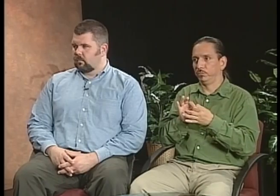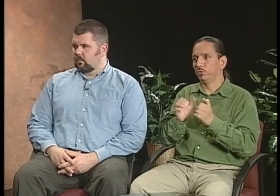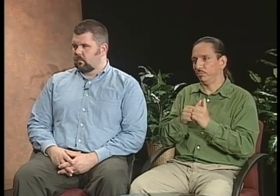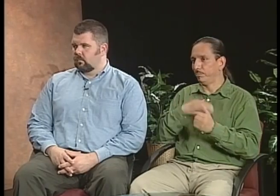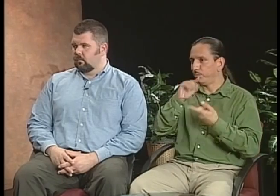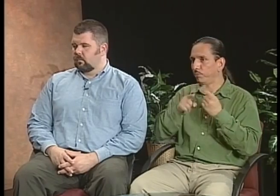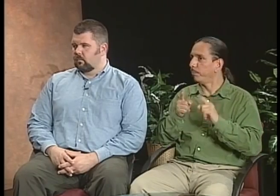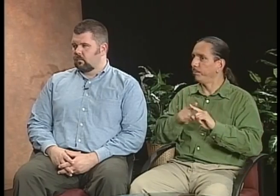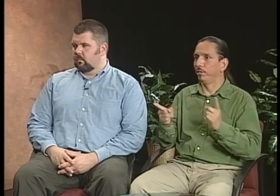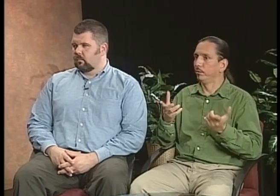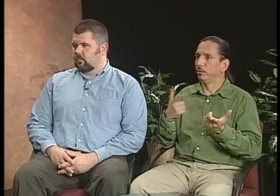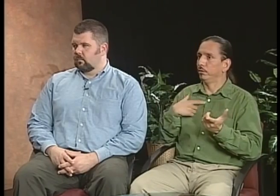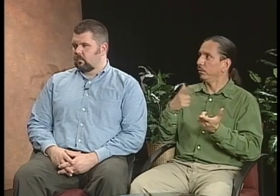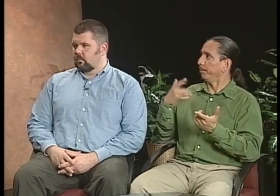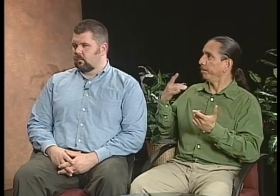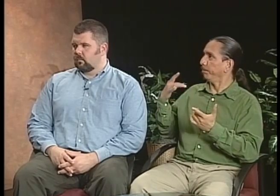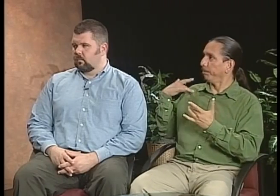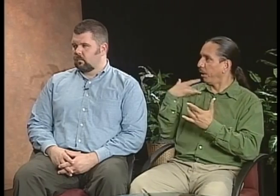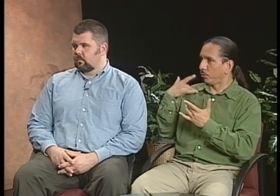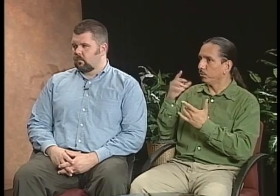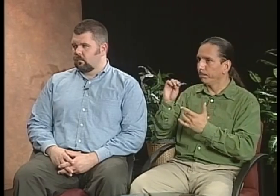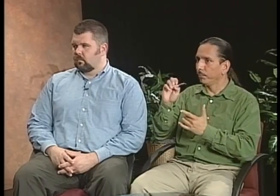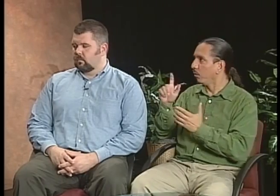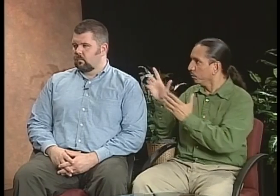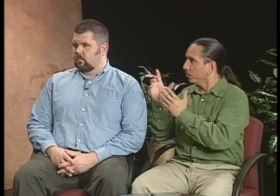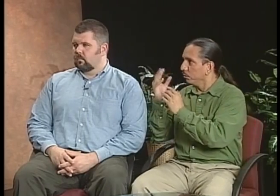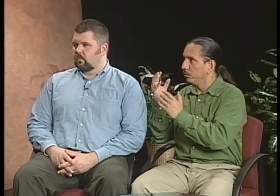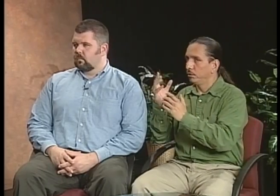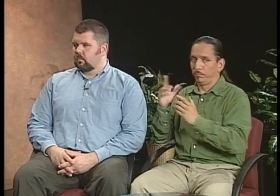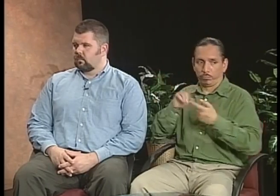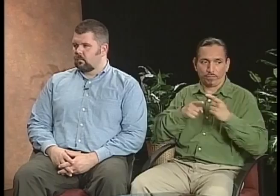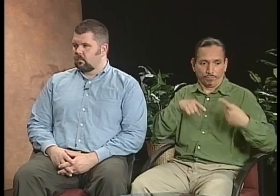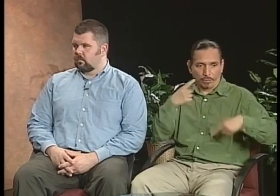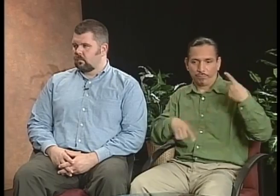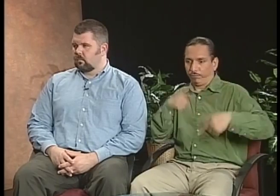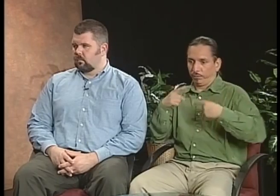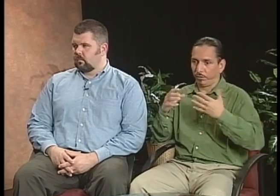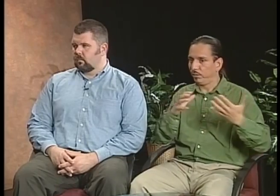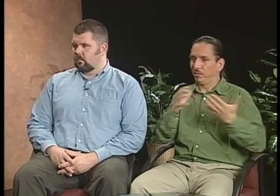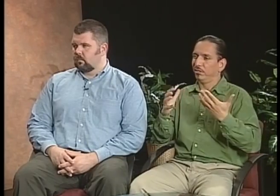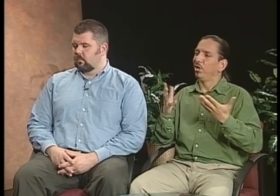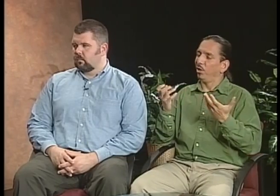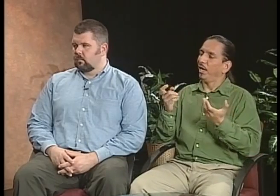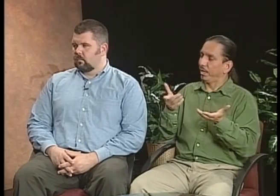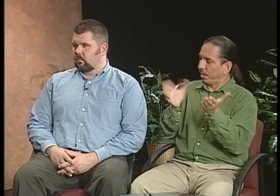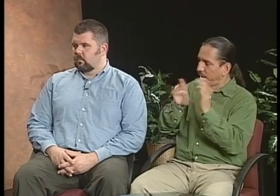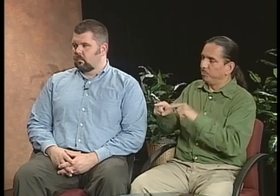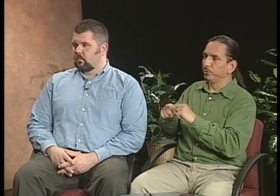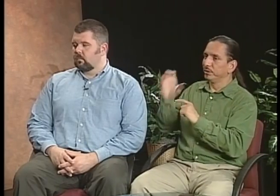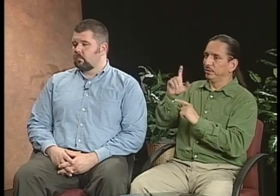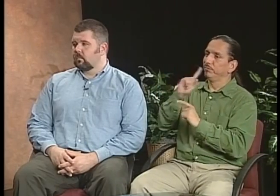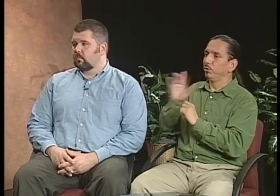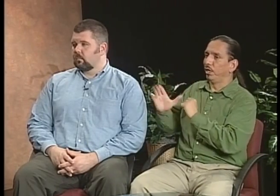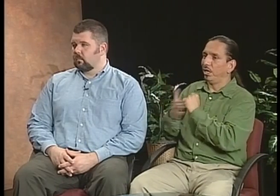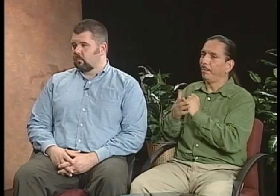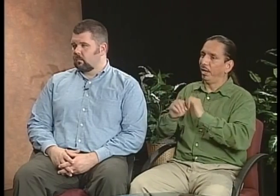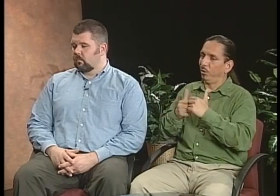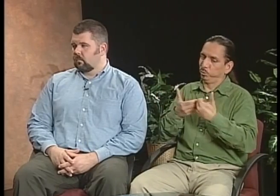Well, you know, I've had this issue. I've had this job for about a year, and I really would like to end the relationship with my boyfriend because I want to focus on my career and